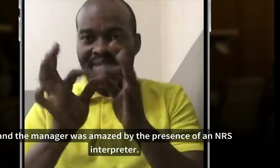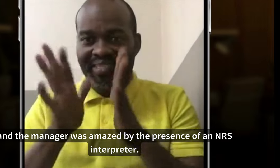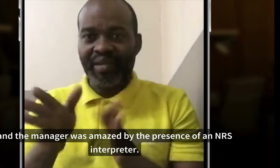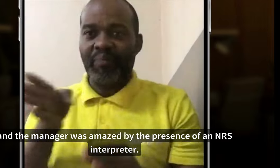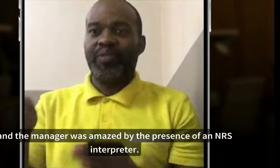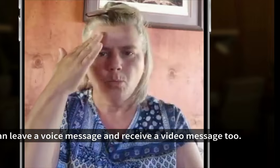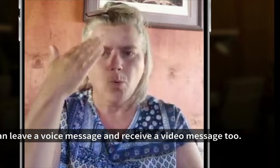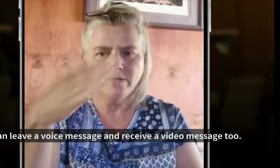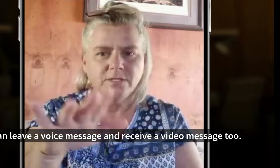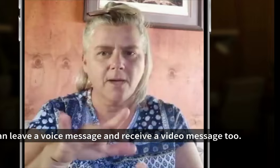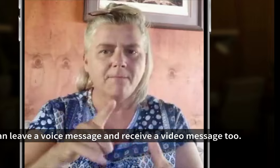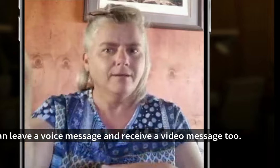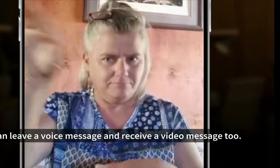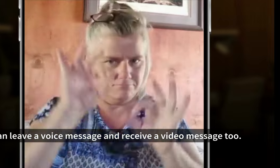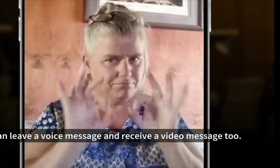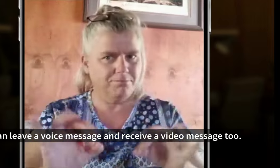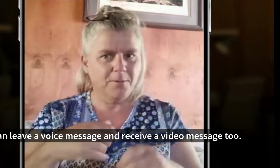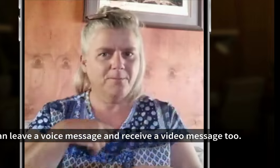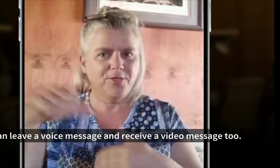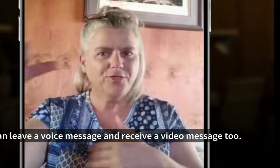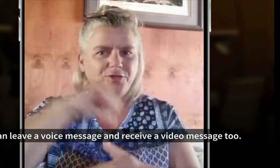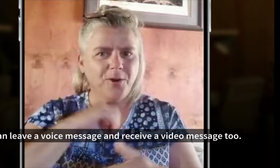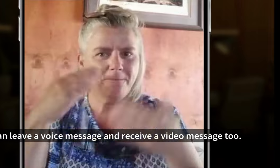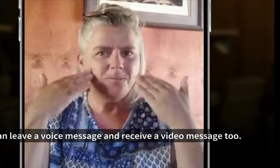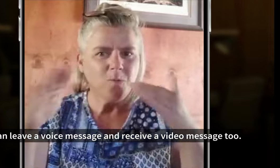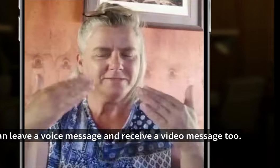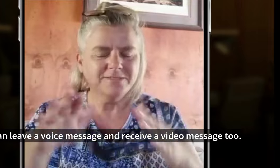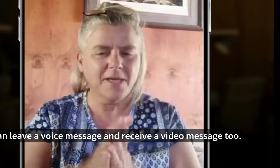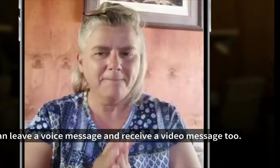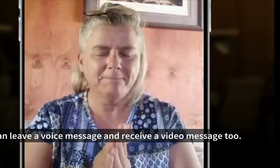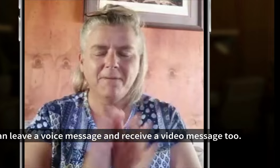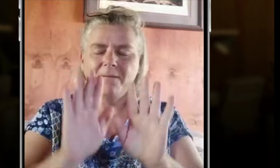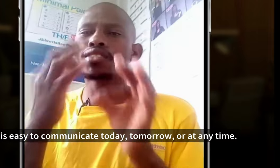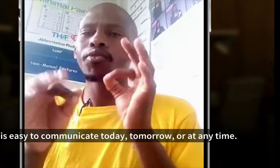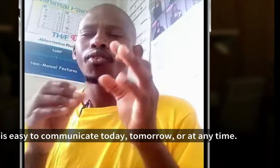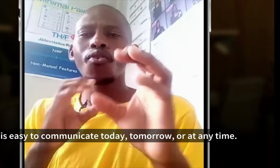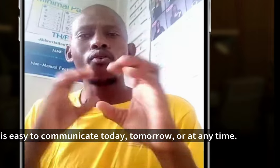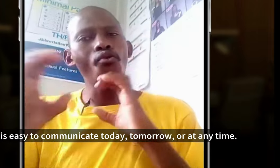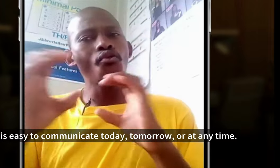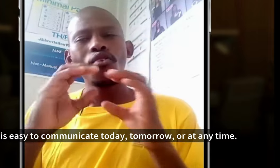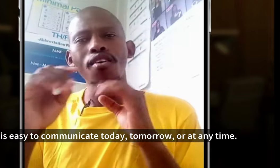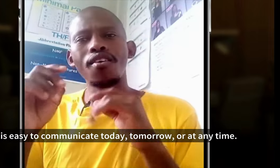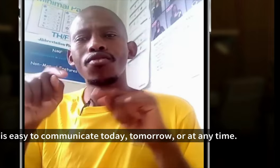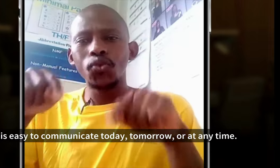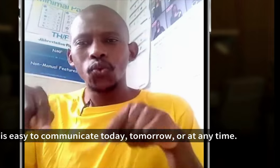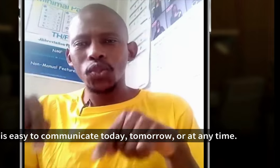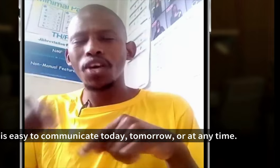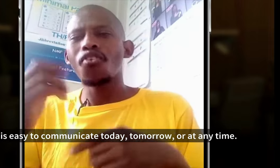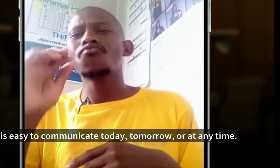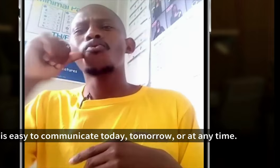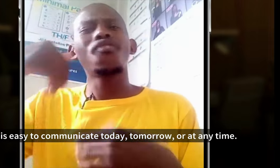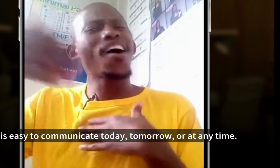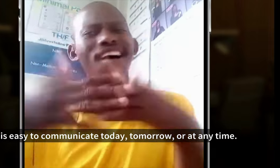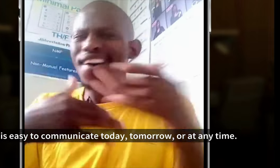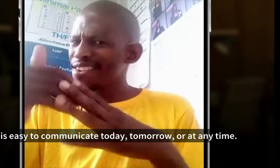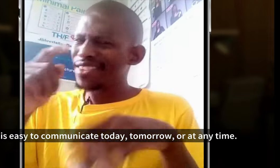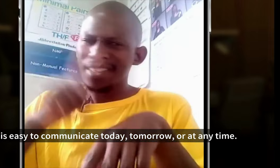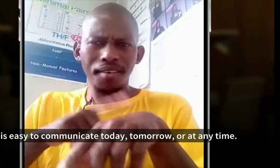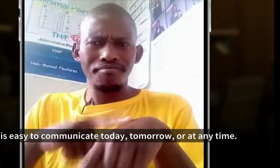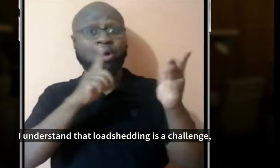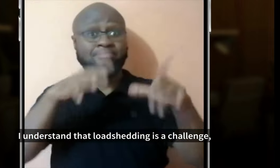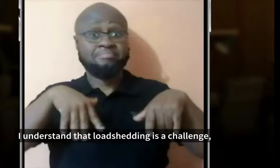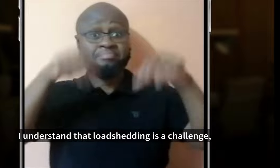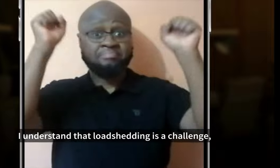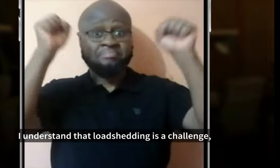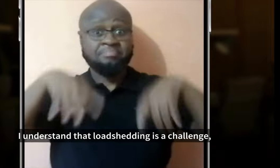NRS interpreter. I can leave a voice message and receive a video message in return. It is easy to communicate today, tomorrow, or